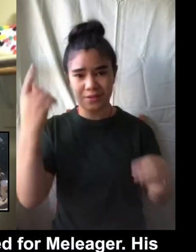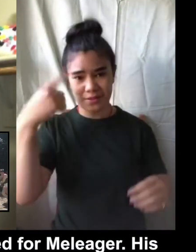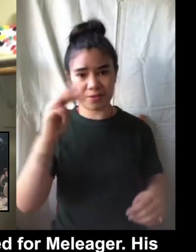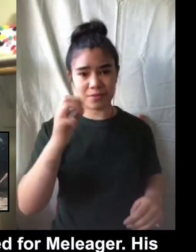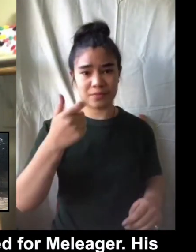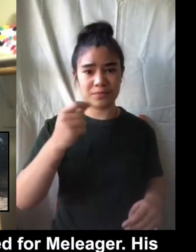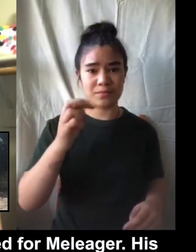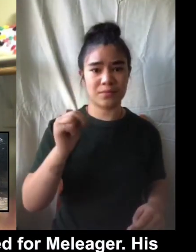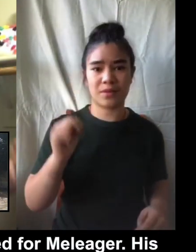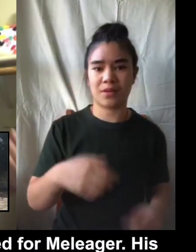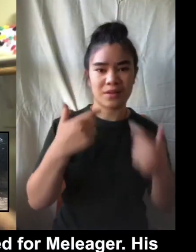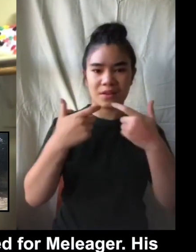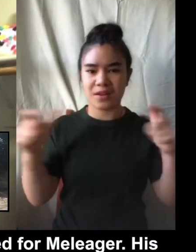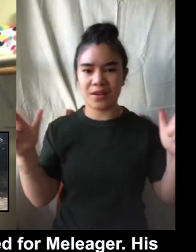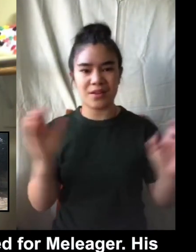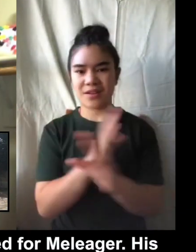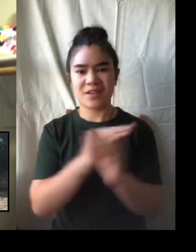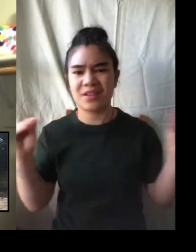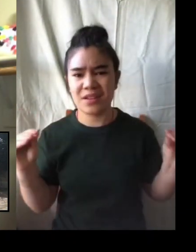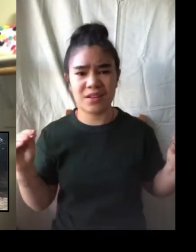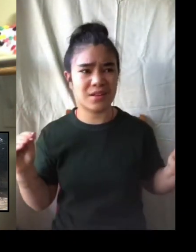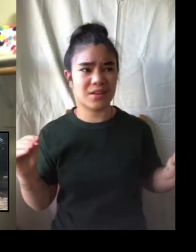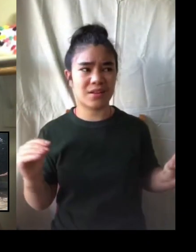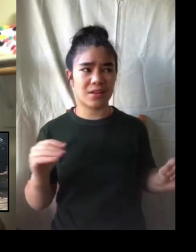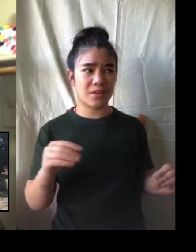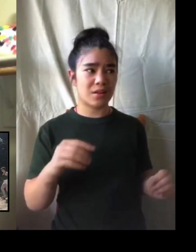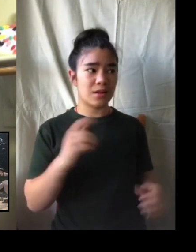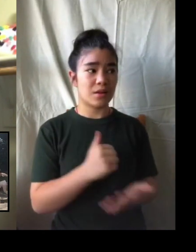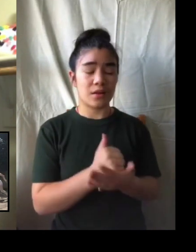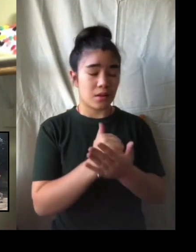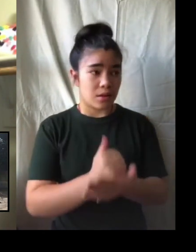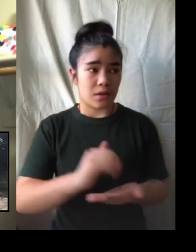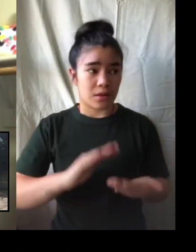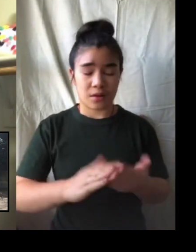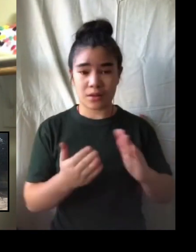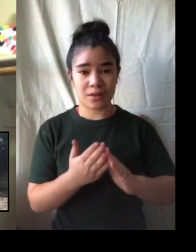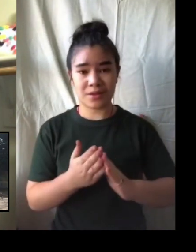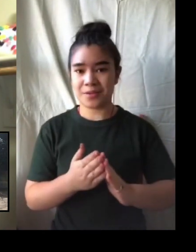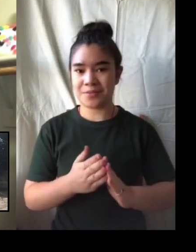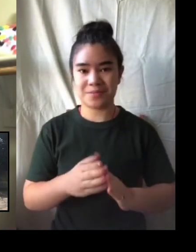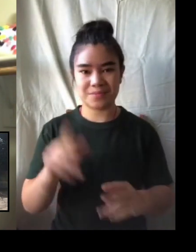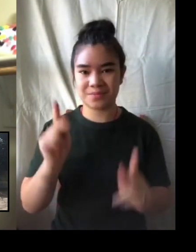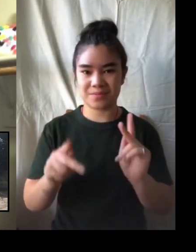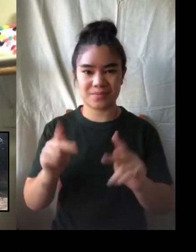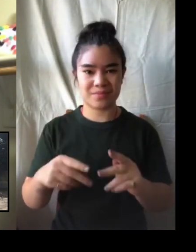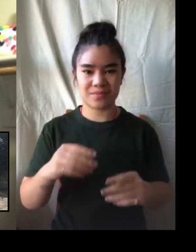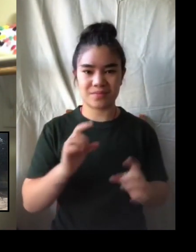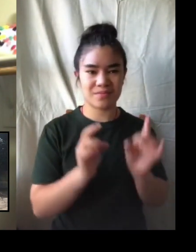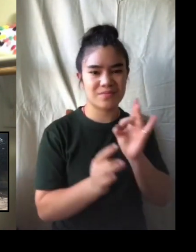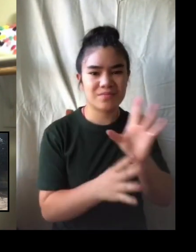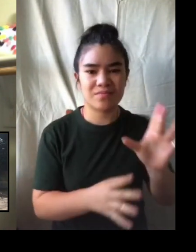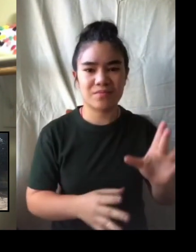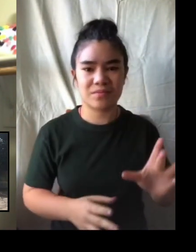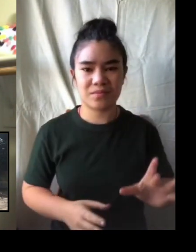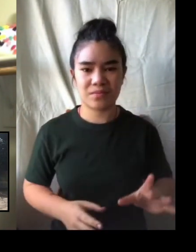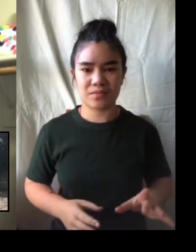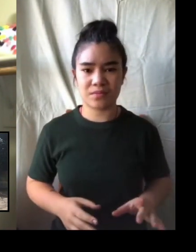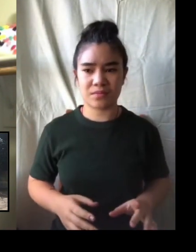His hands empty, the torch of his fame diminished. He saved his city from disaster, but earned only hatred and